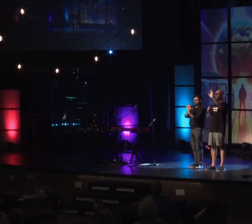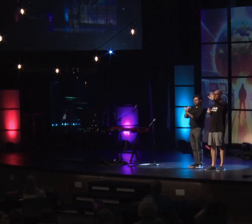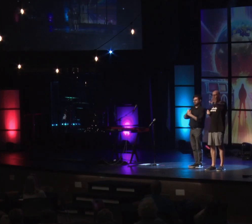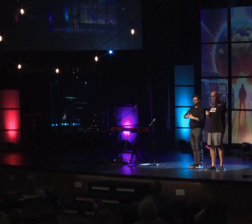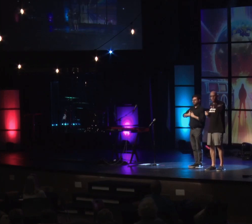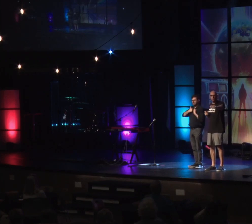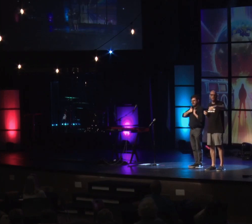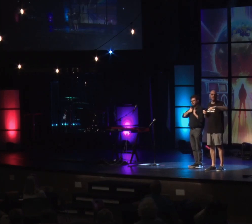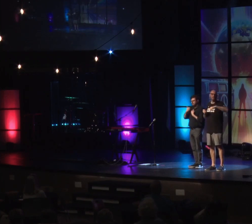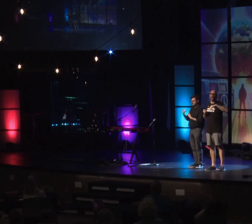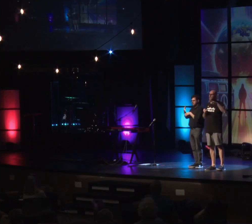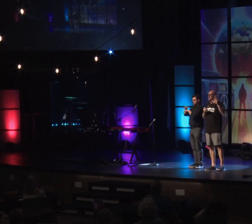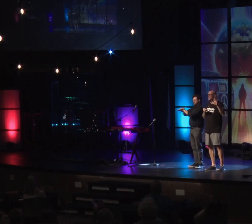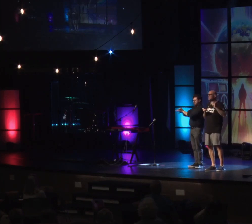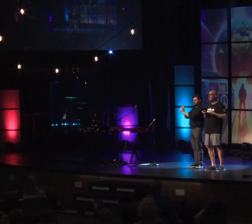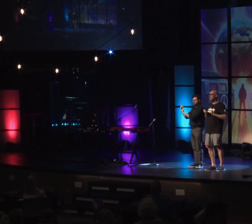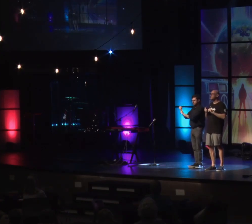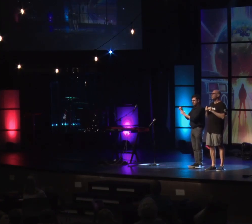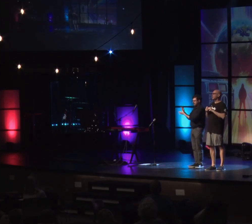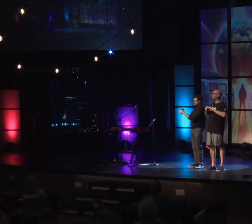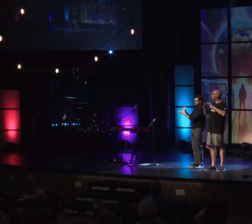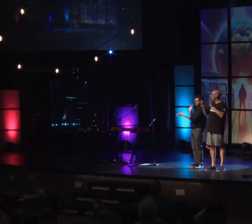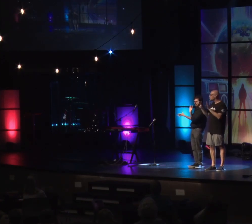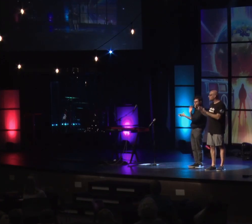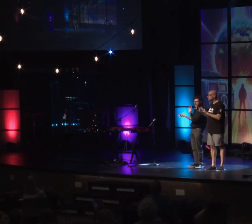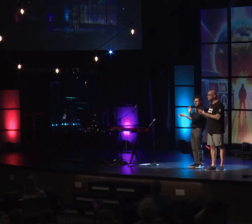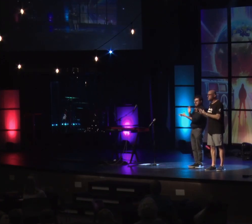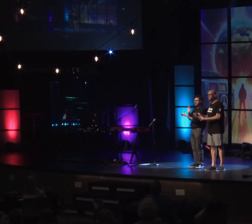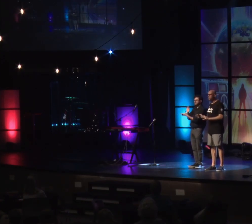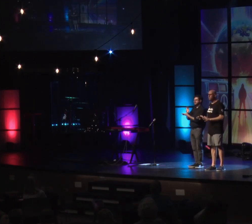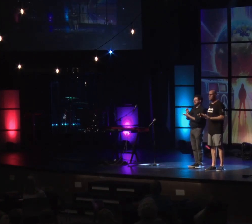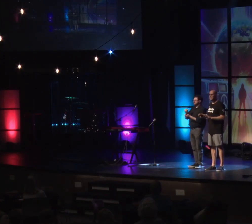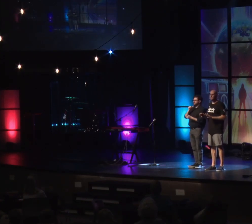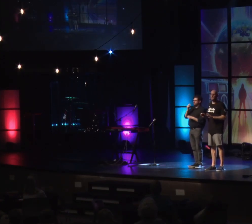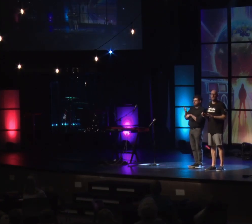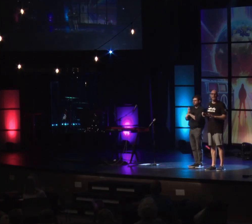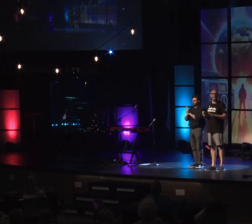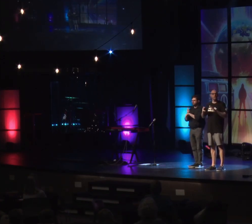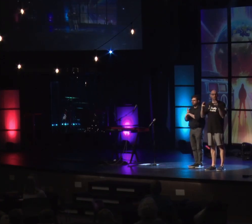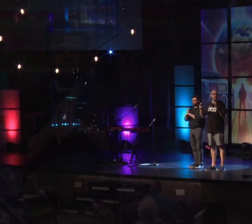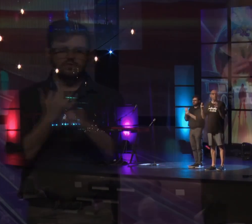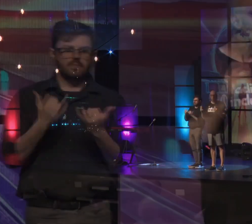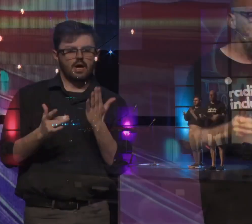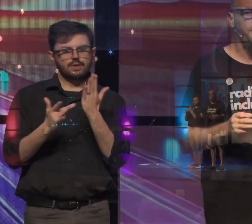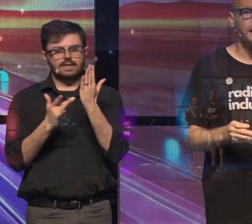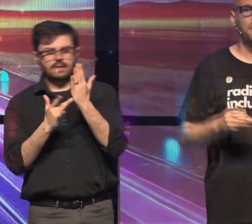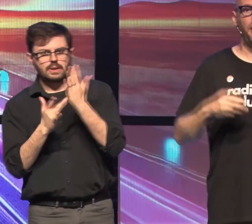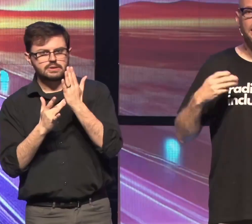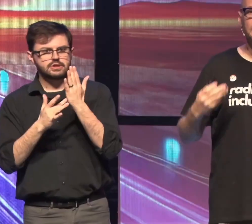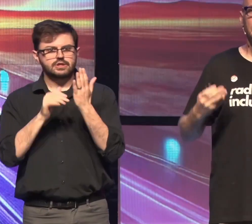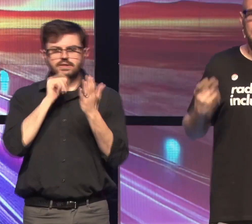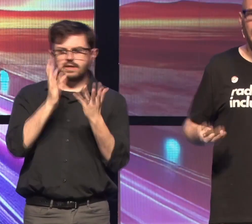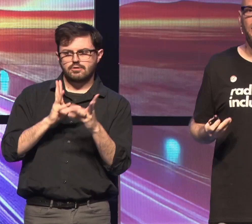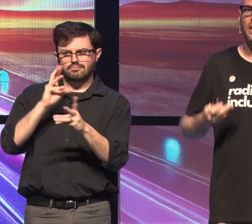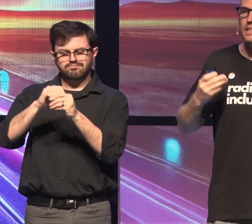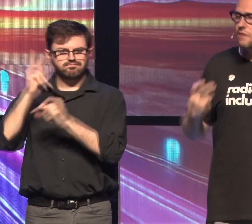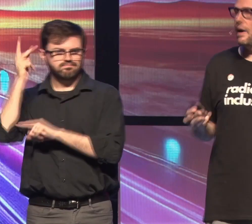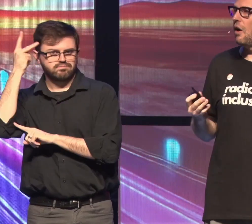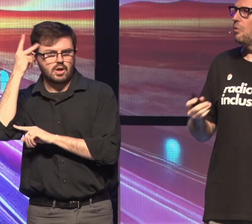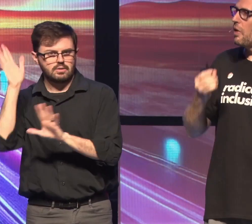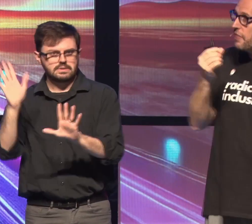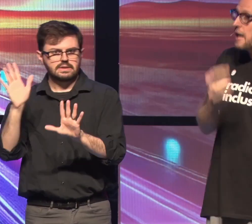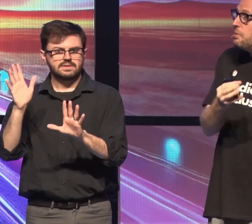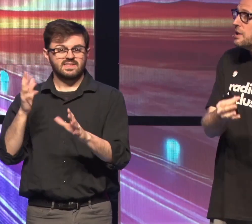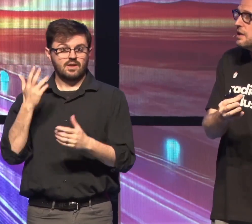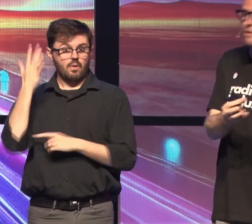They reject modern technology sometimes, avoid political involvement. And it's really motivated by this desire to live